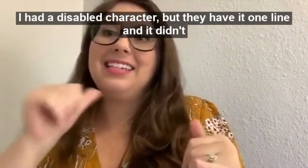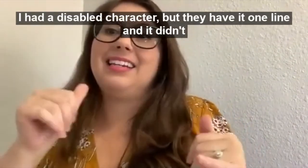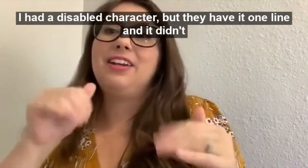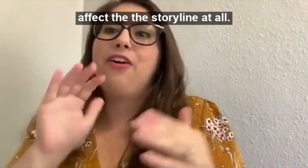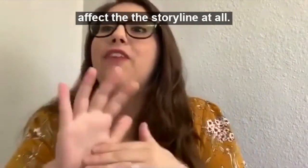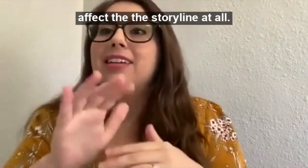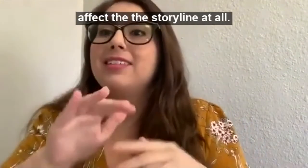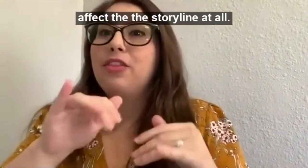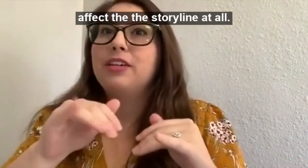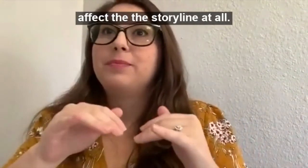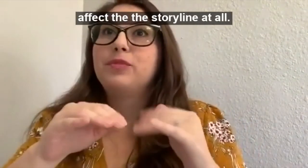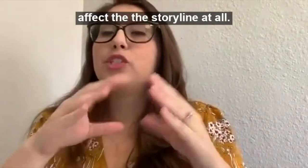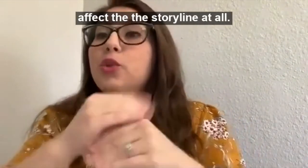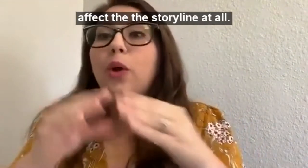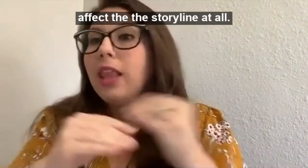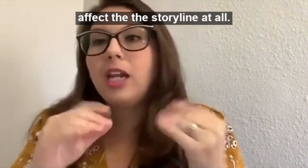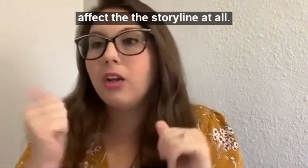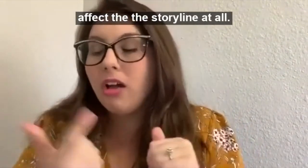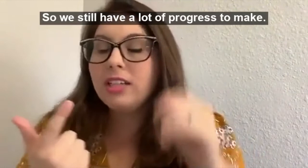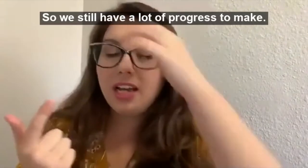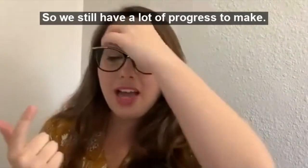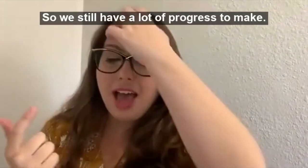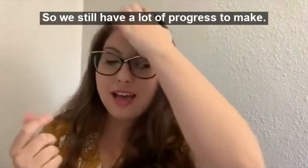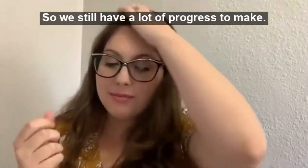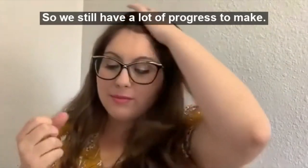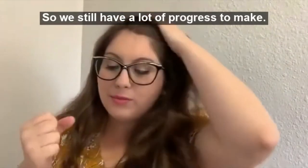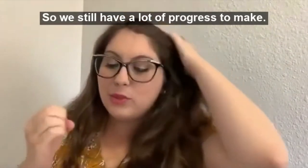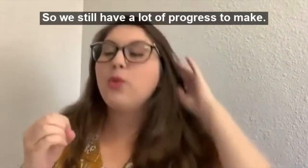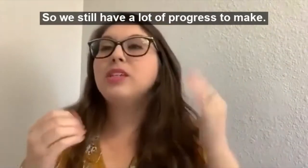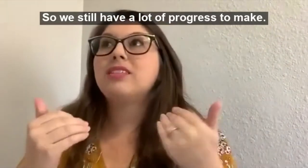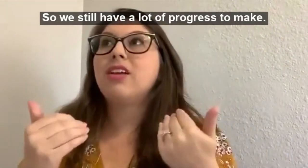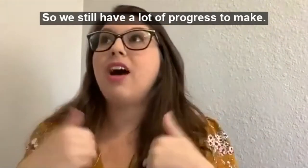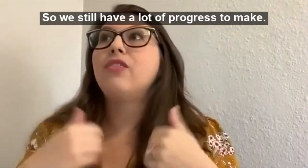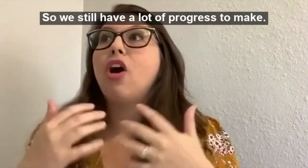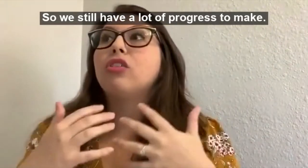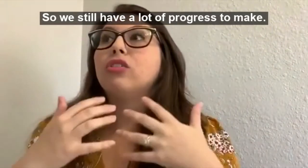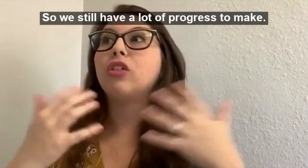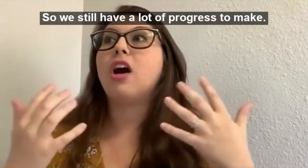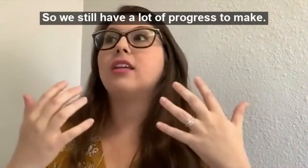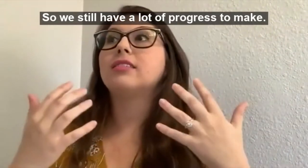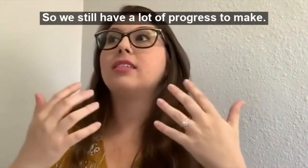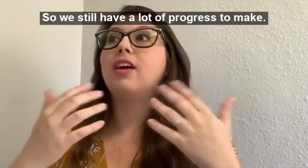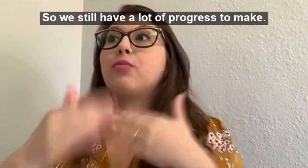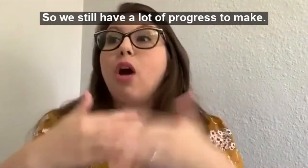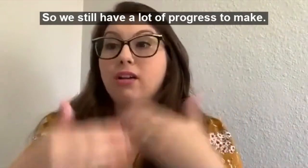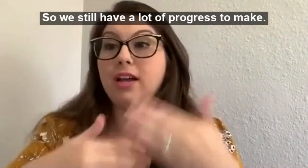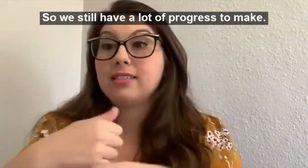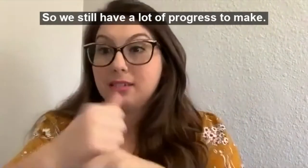didn't affect the storyline at all. So we still have a lot of progress to